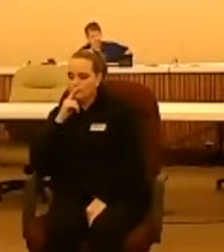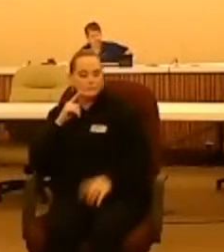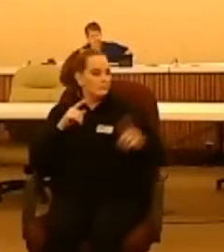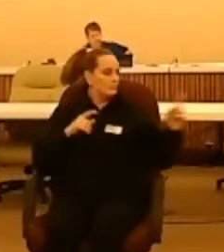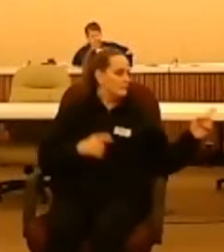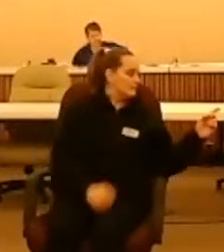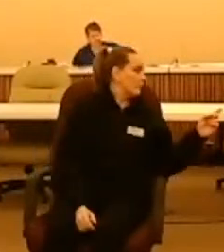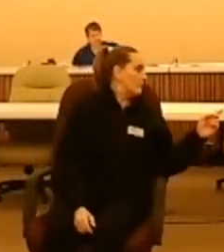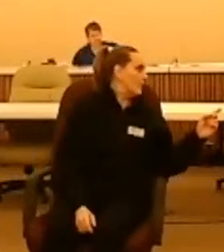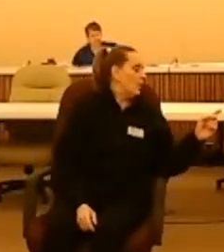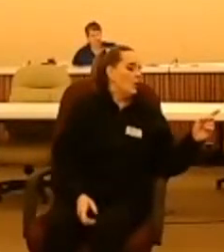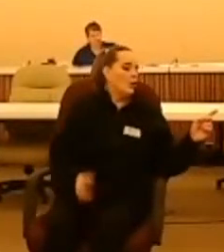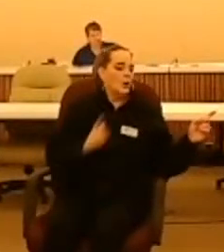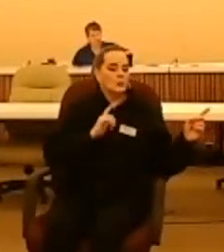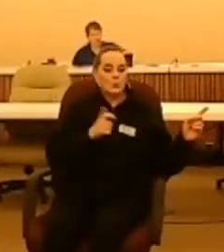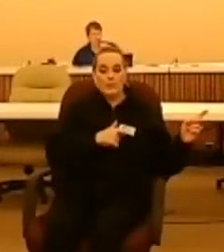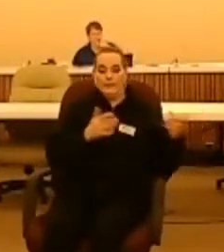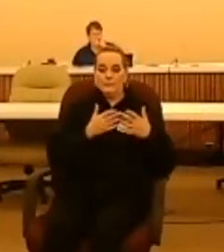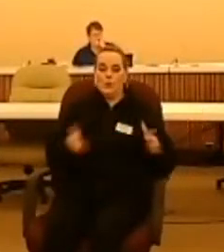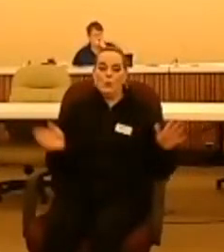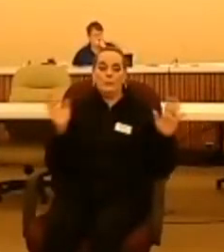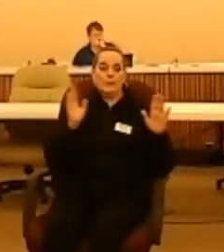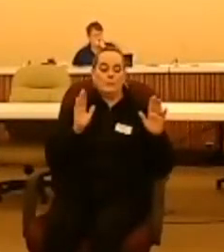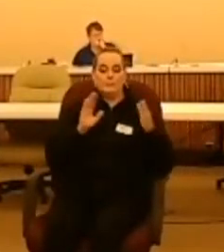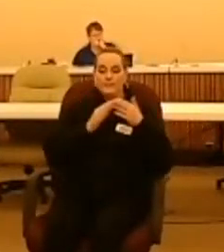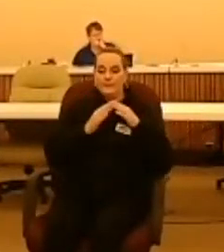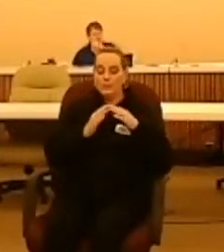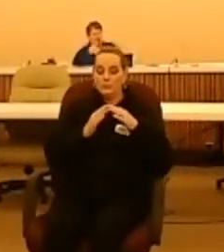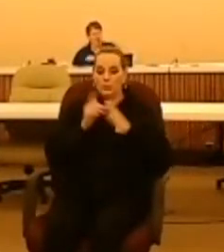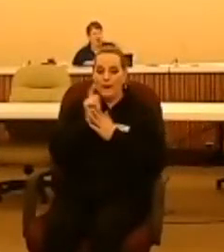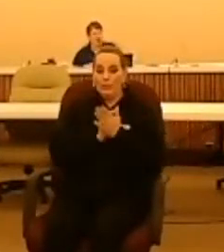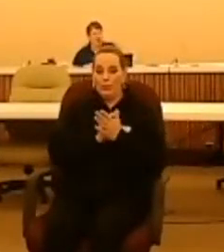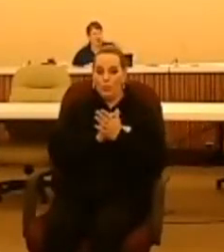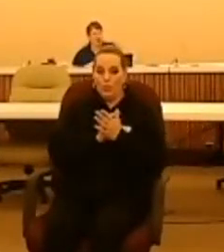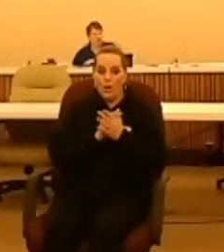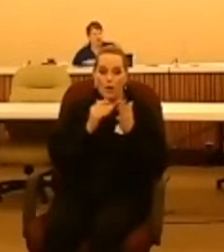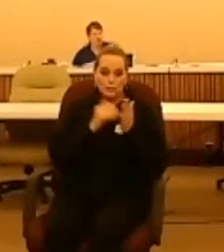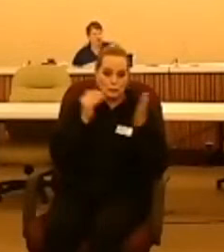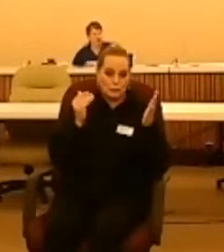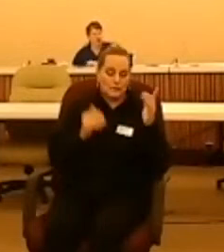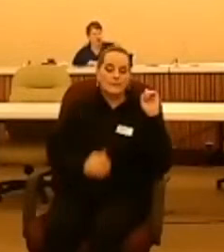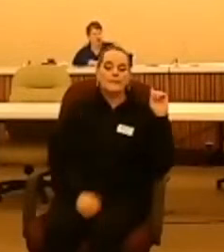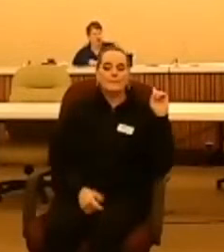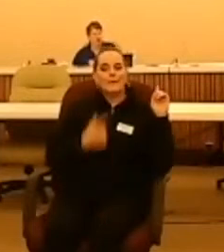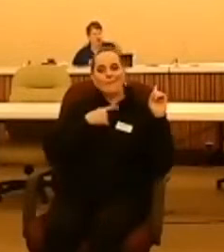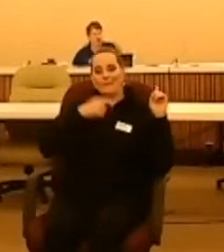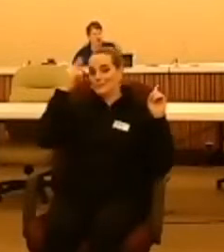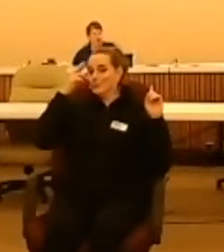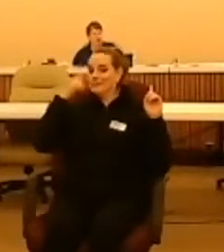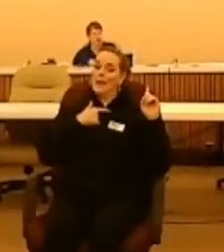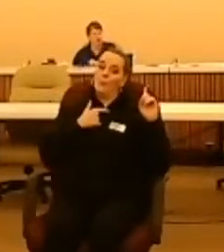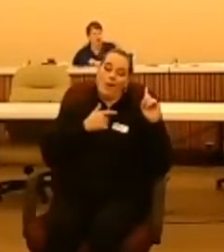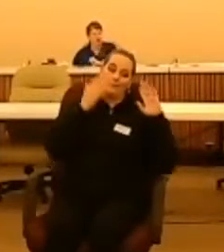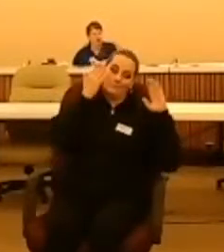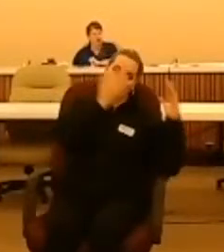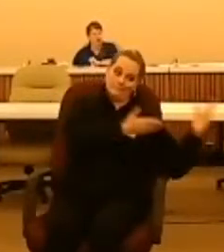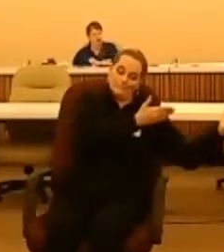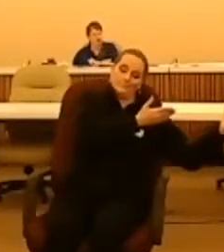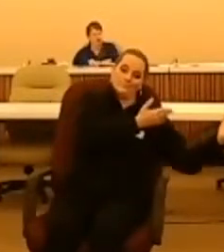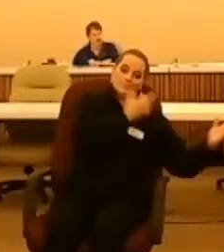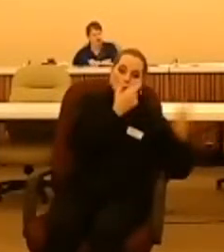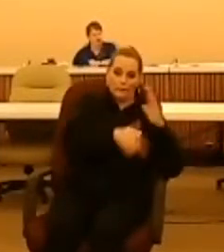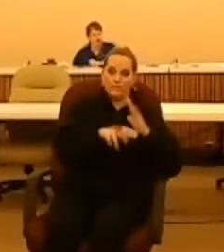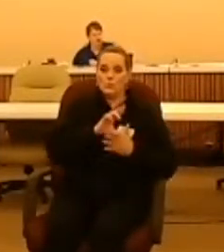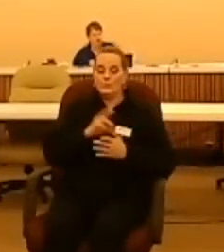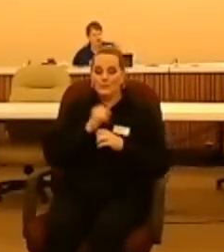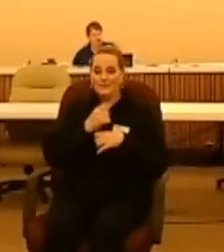So will these public statements open up the town to a lawsuit? That's why I would feel comfortable having the town attorney review it to make sure that's